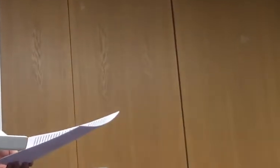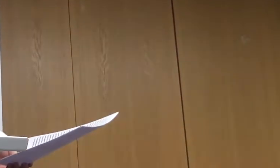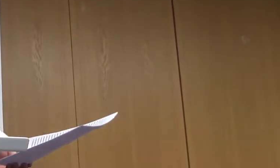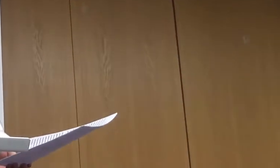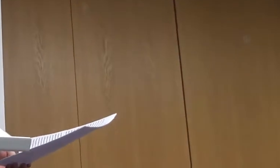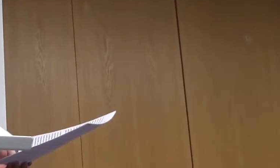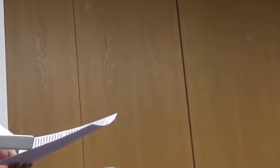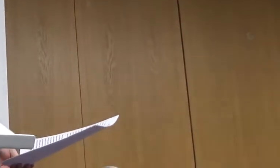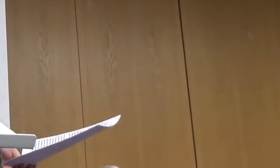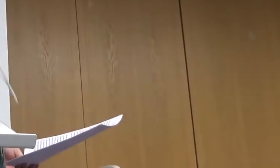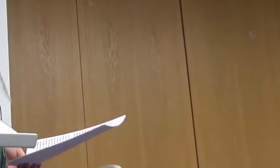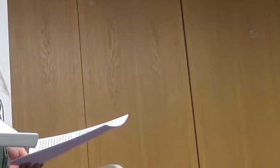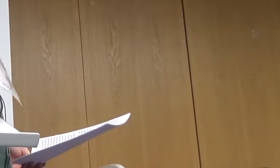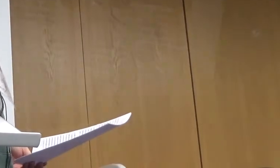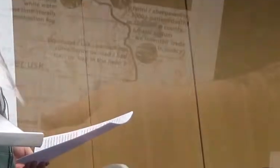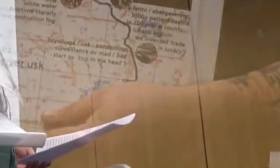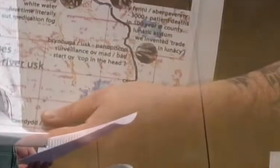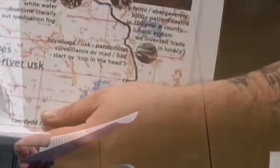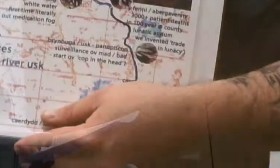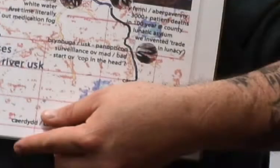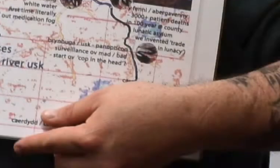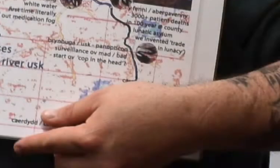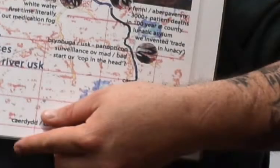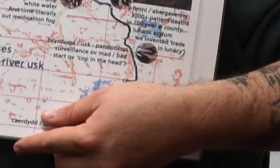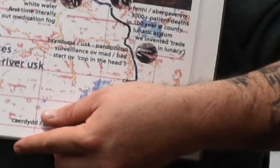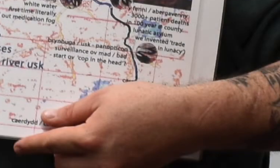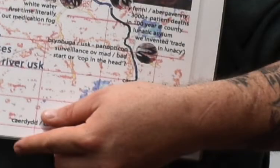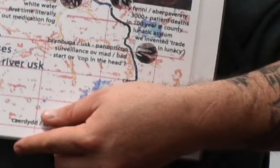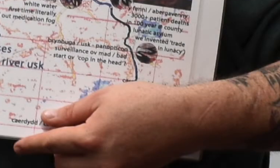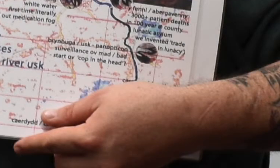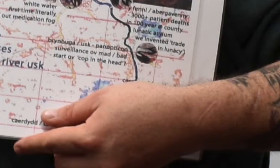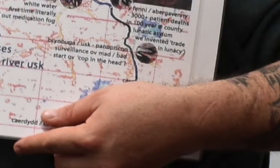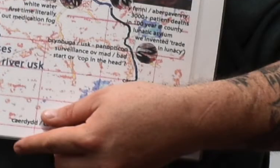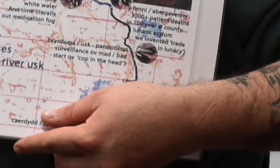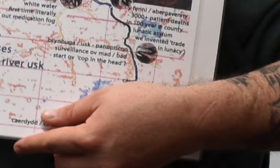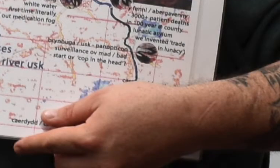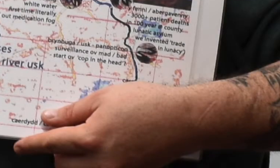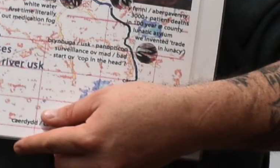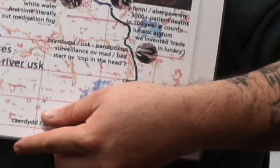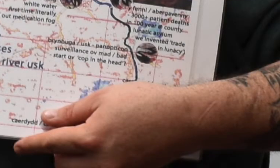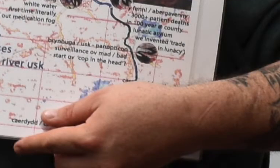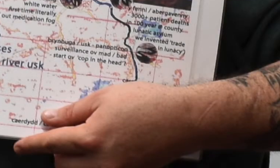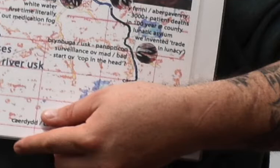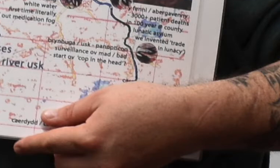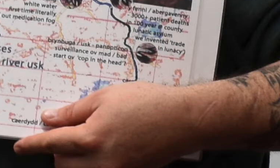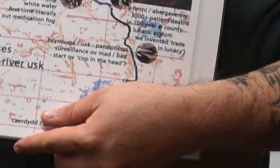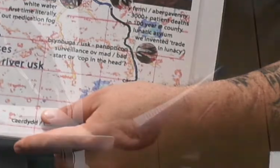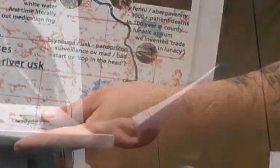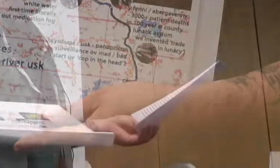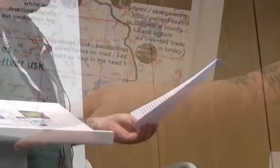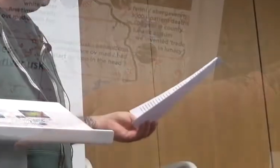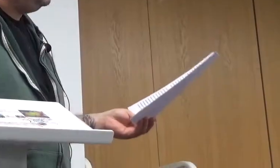first learned to love our madnesses. Learn to love your